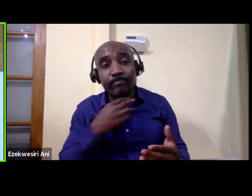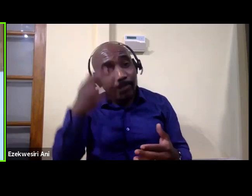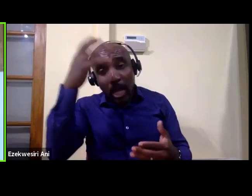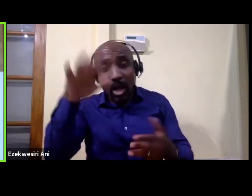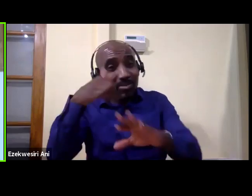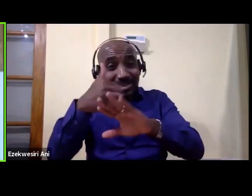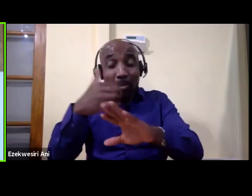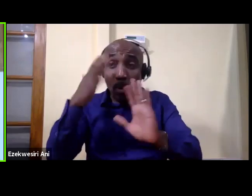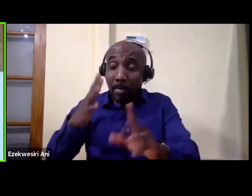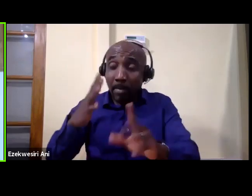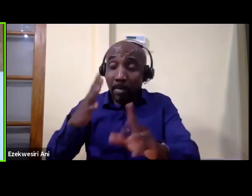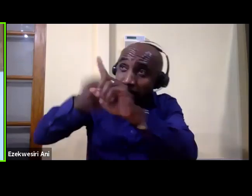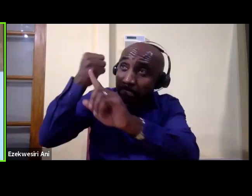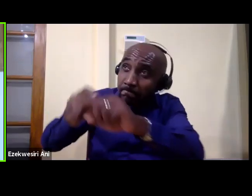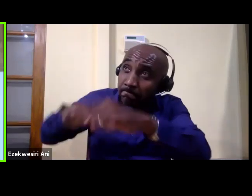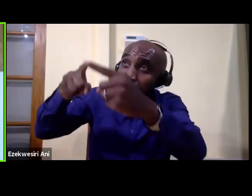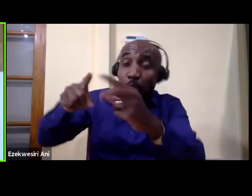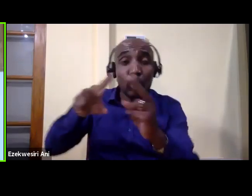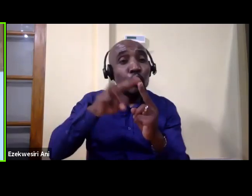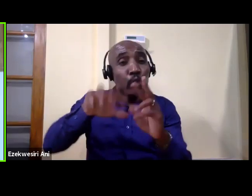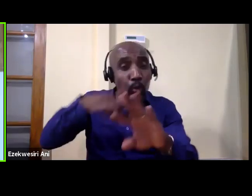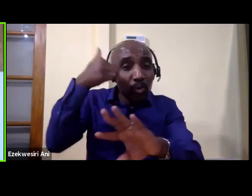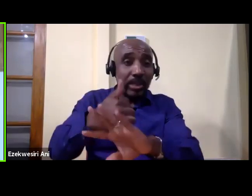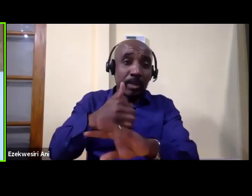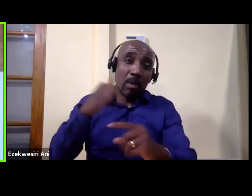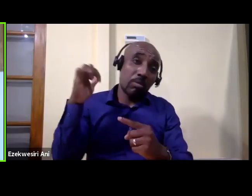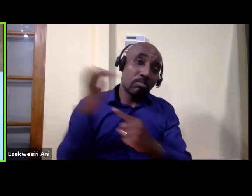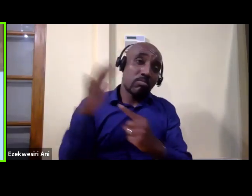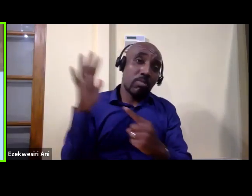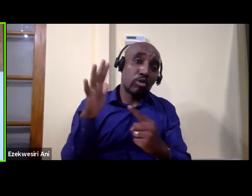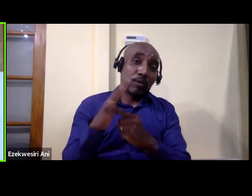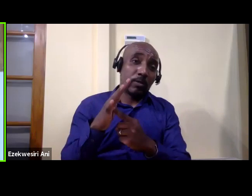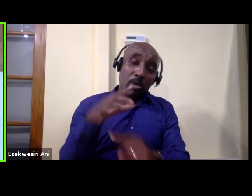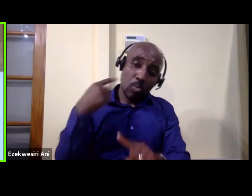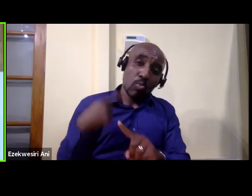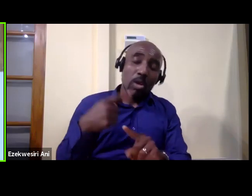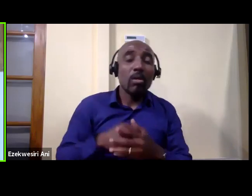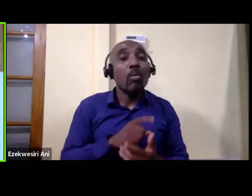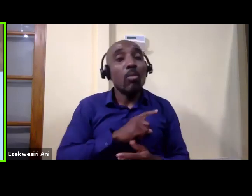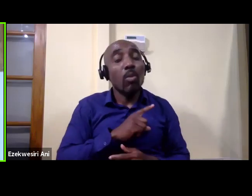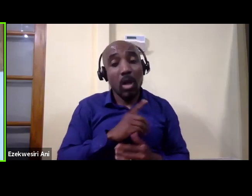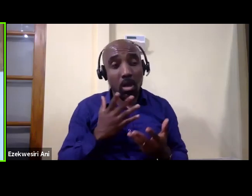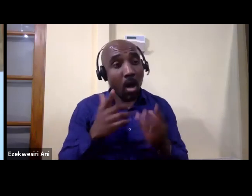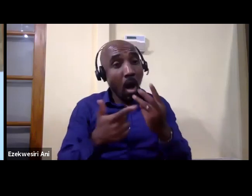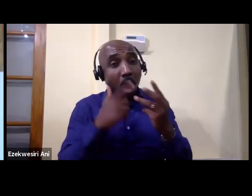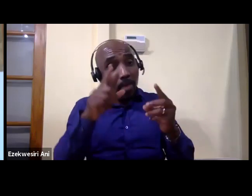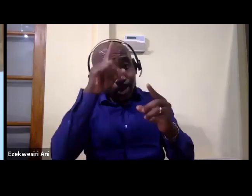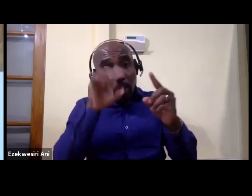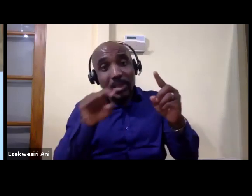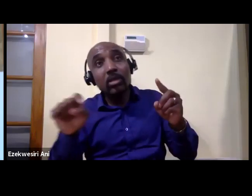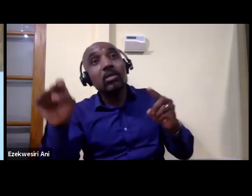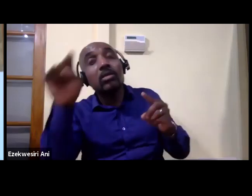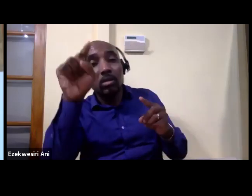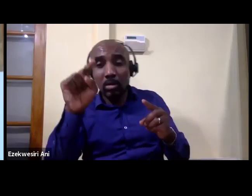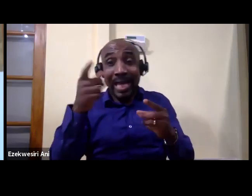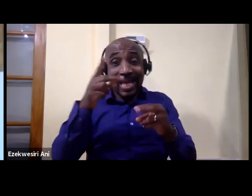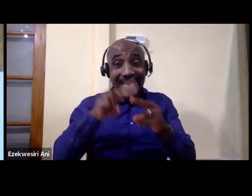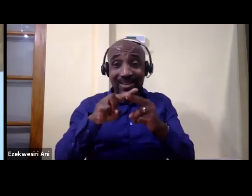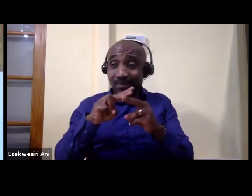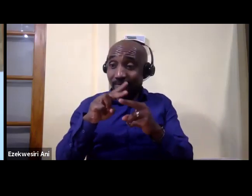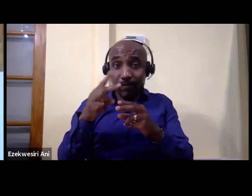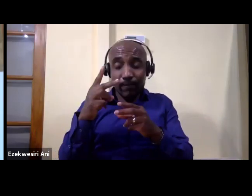government to get those three things in place as soon as possible, because without them, experience from elsewhere shows if you ease lockdown without testing and contact